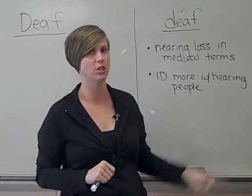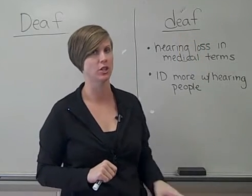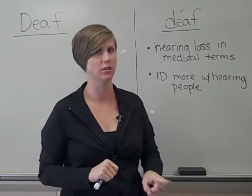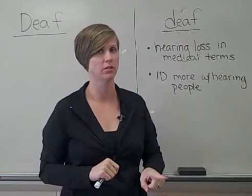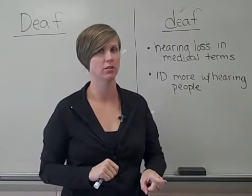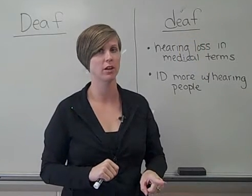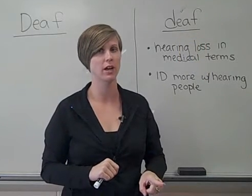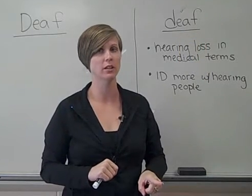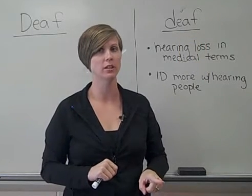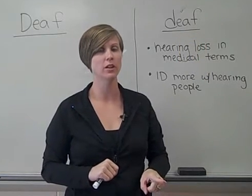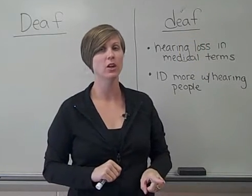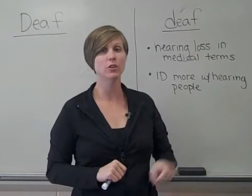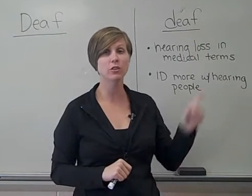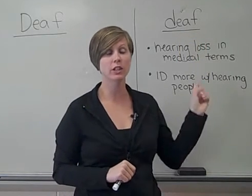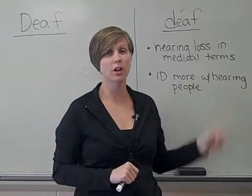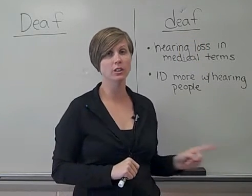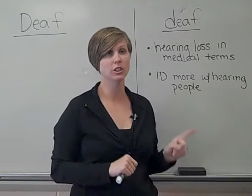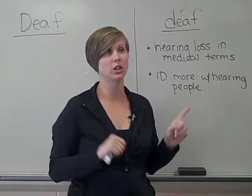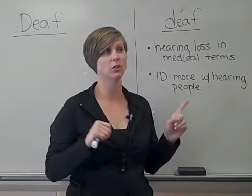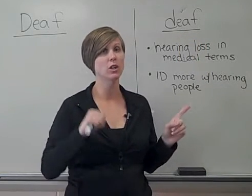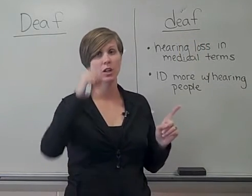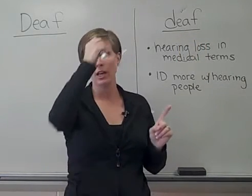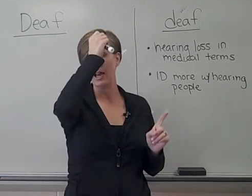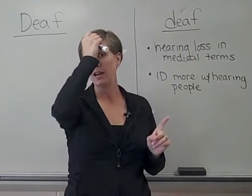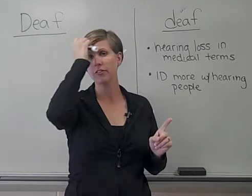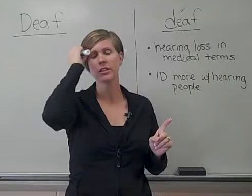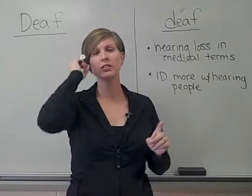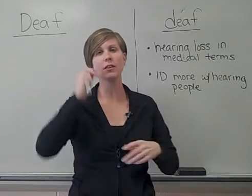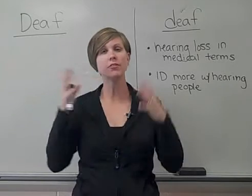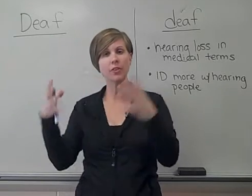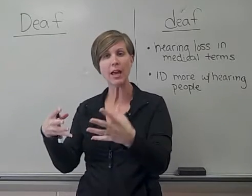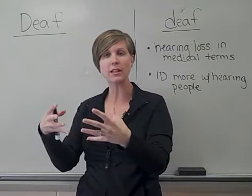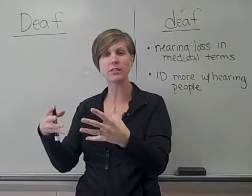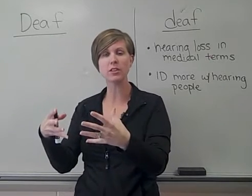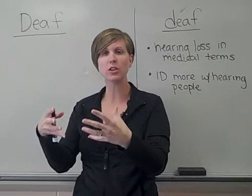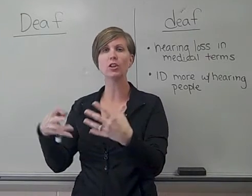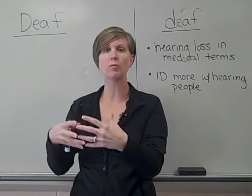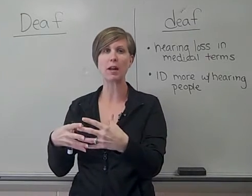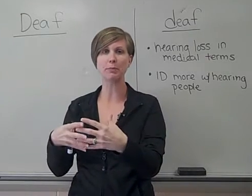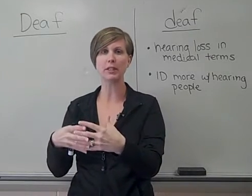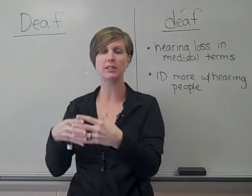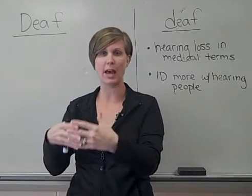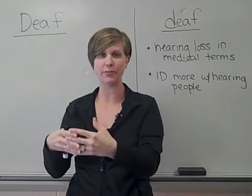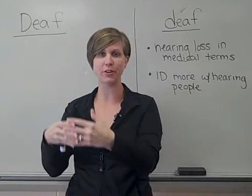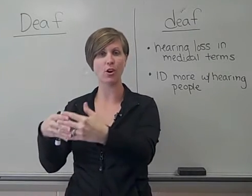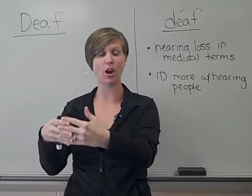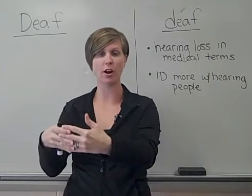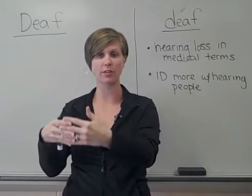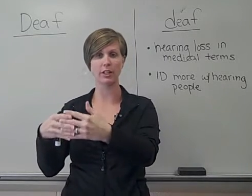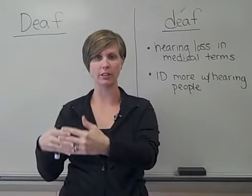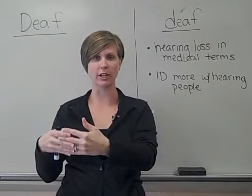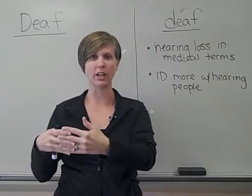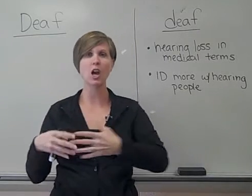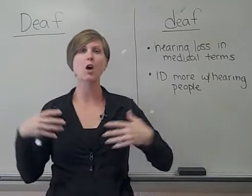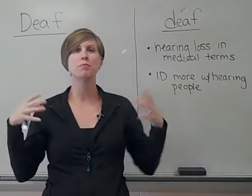communication. Okay? You can also have some friends who might be deaf or hard of hearing, but